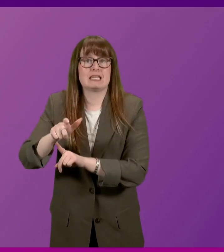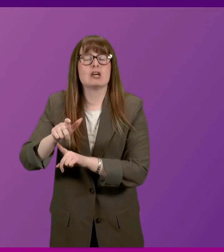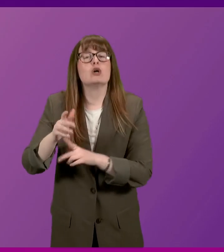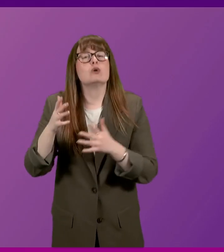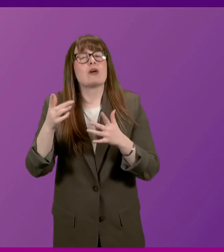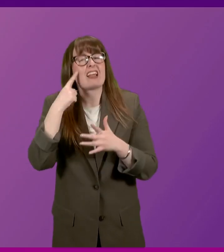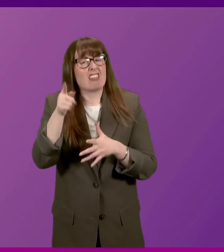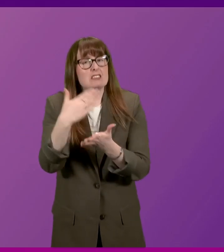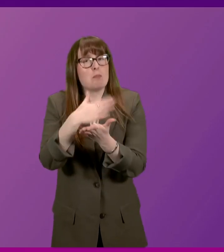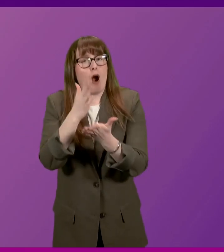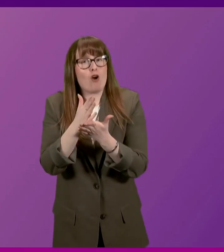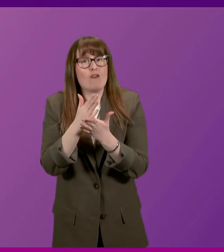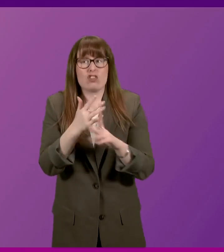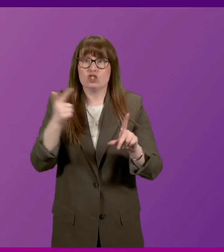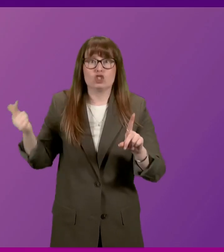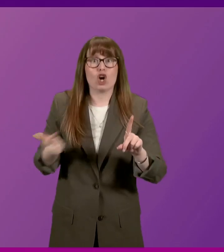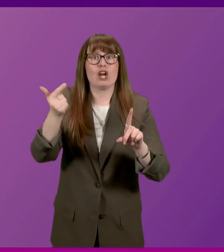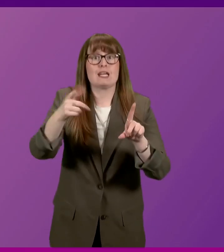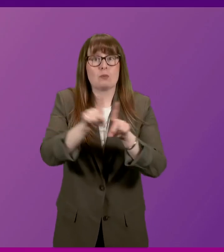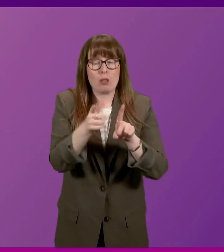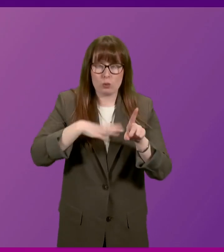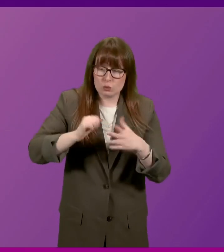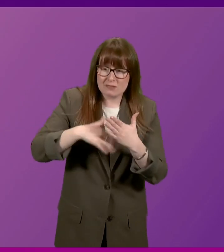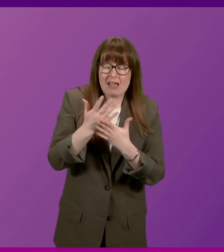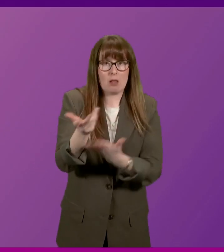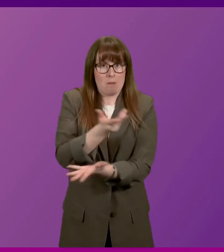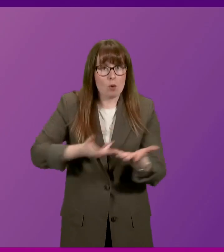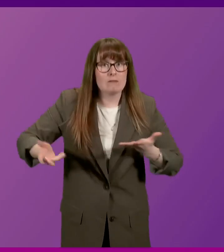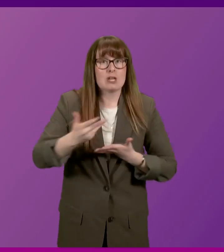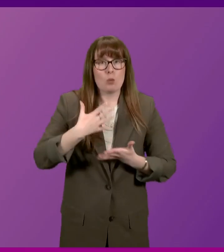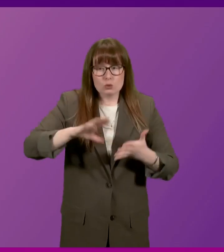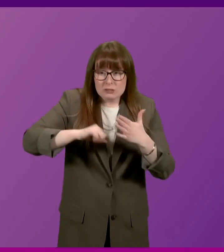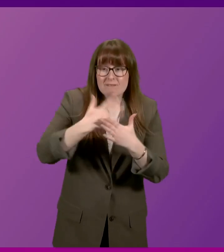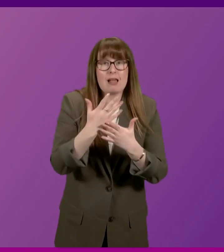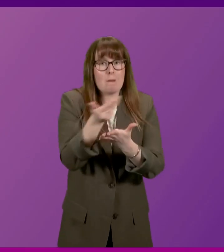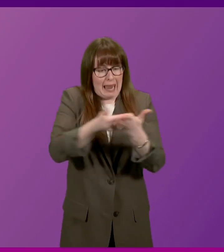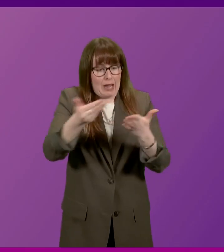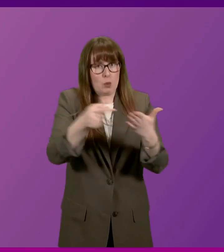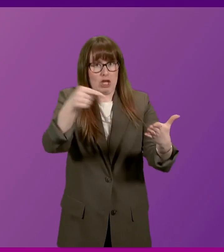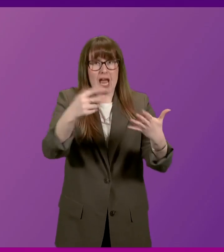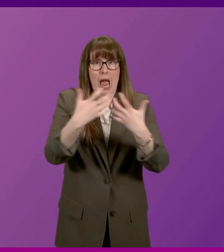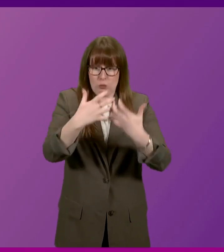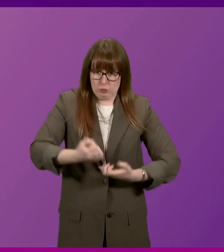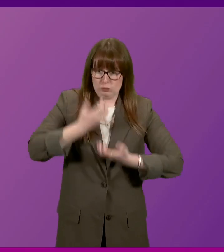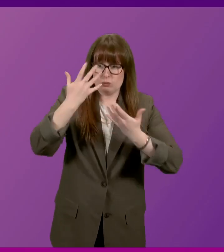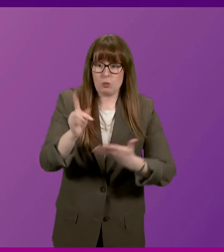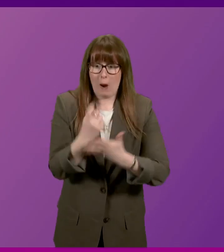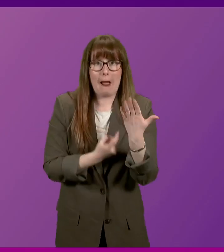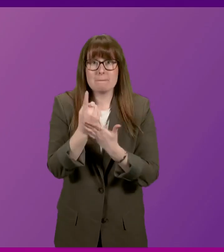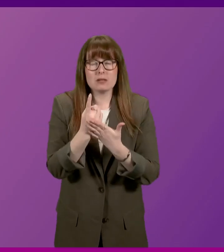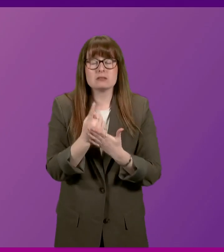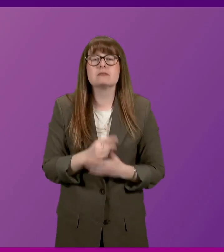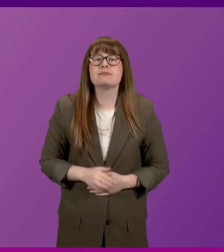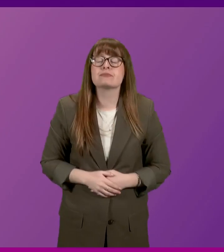think that's part of the journey as well, is us developing the discourse, developing the language around how to talk about it in BSL. Yeah, that's